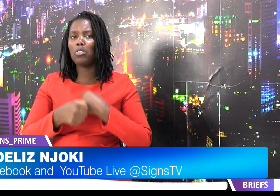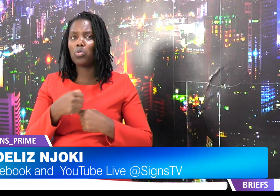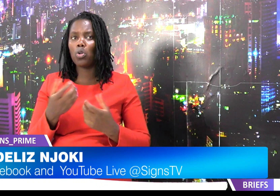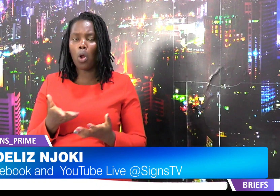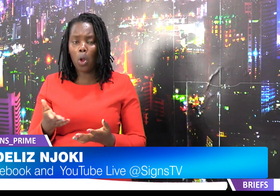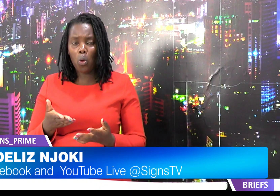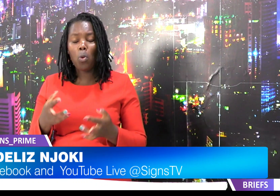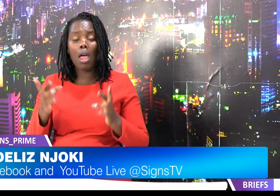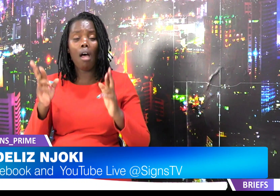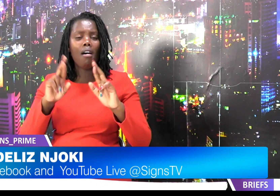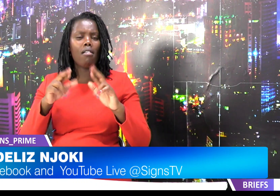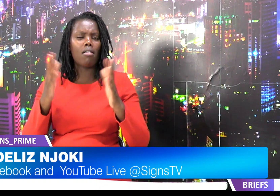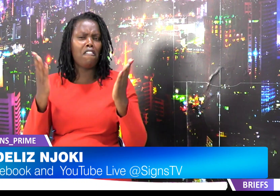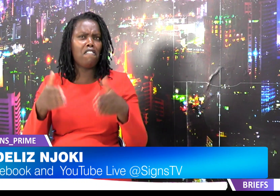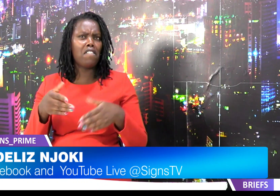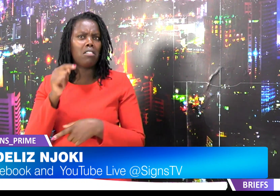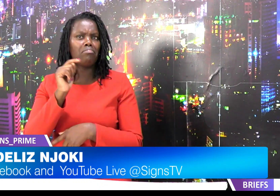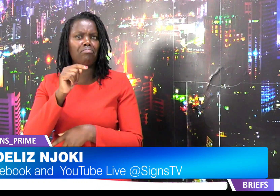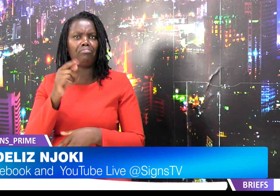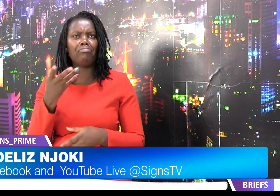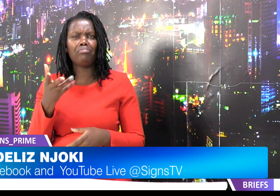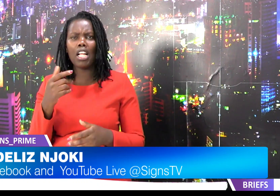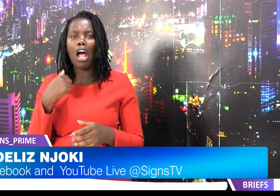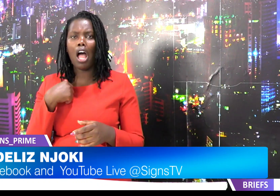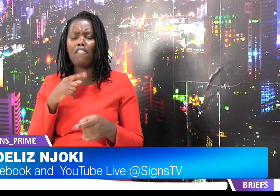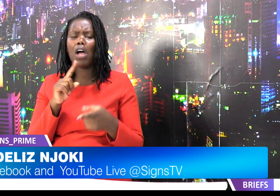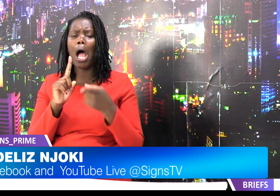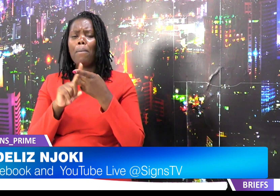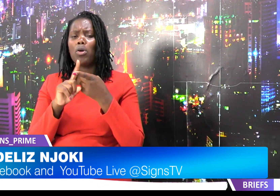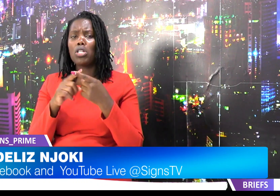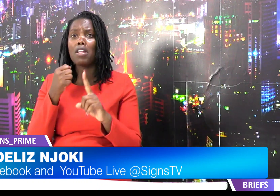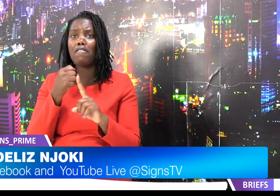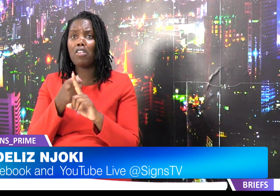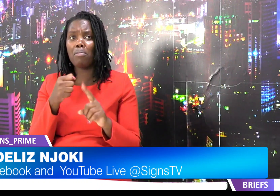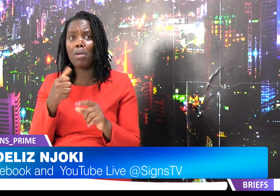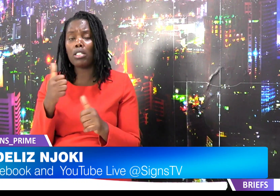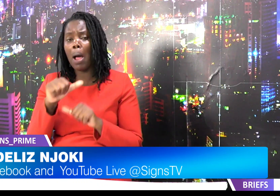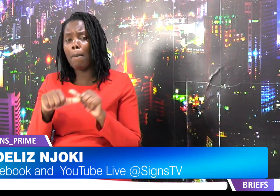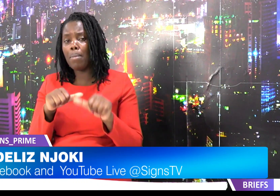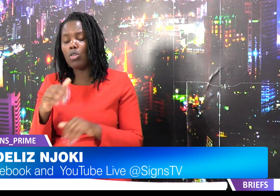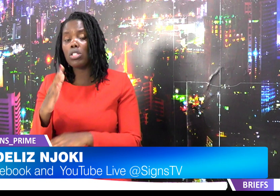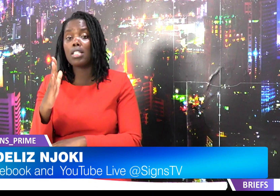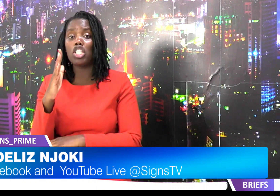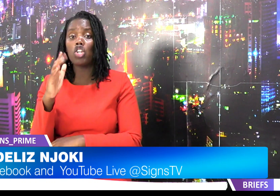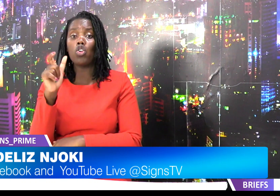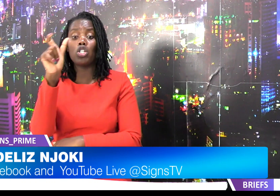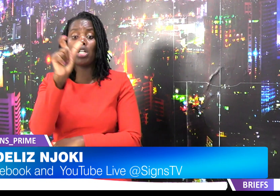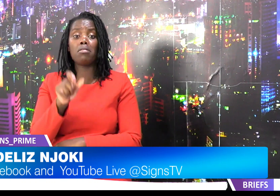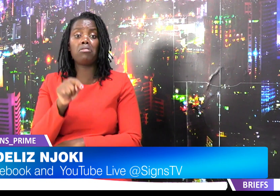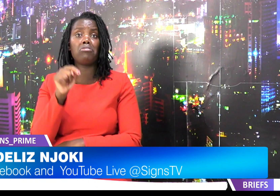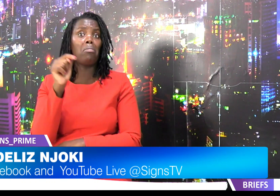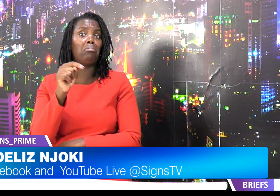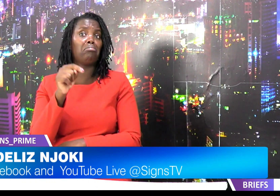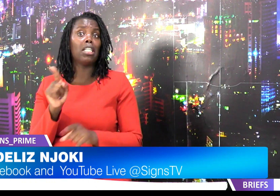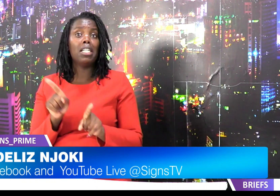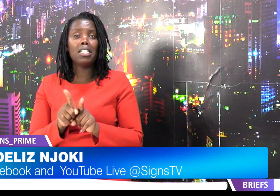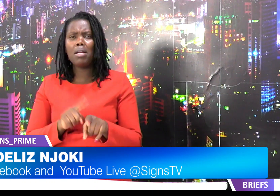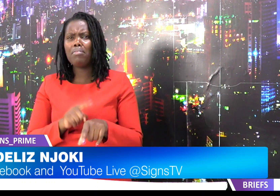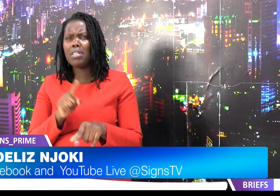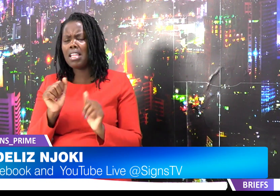peace. And away from that news update, the ongoing security operation in the Rift Valley has had a